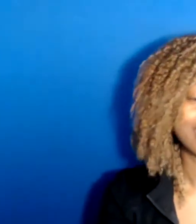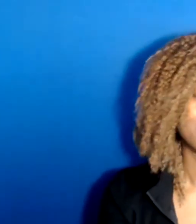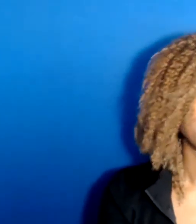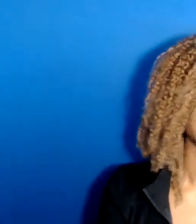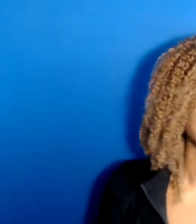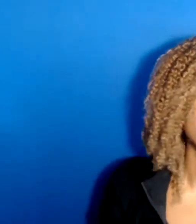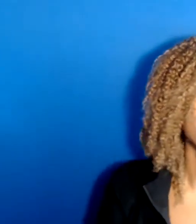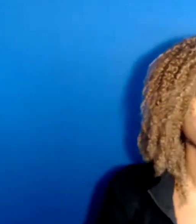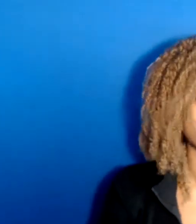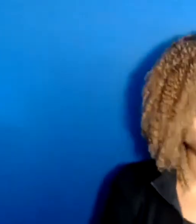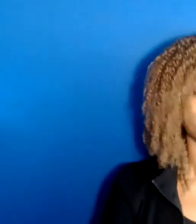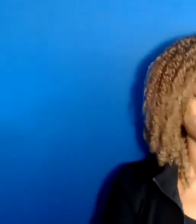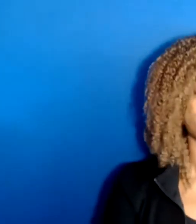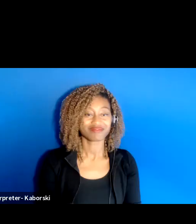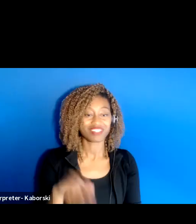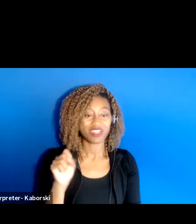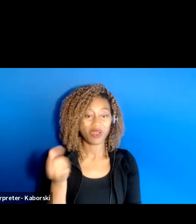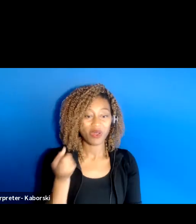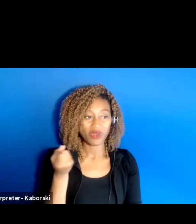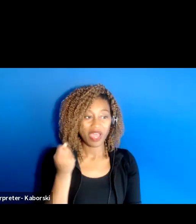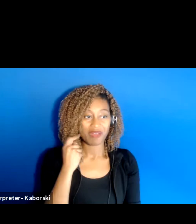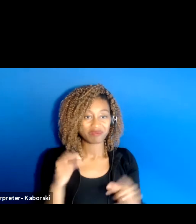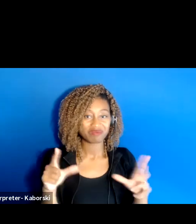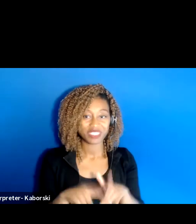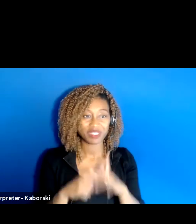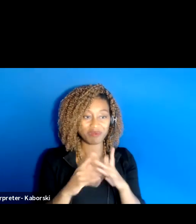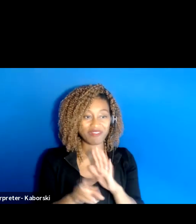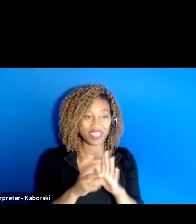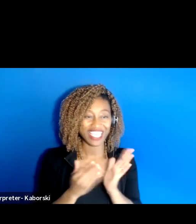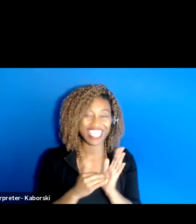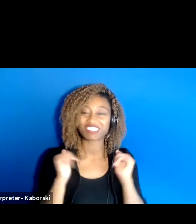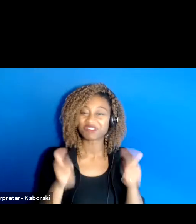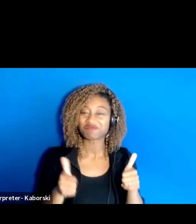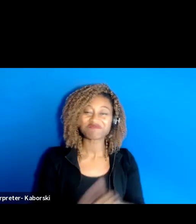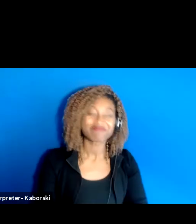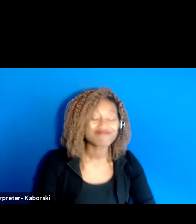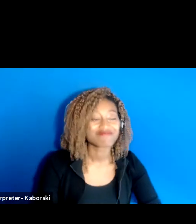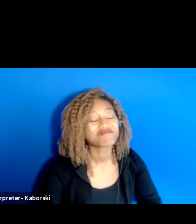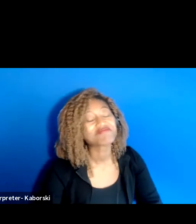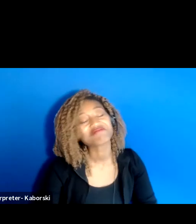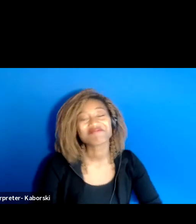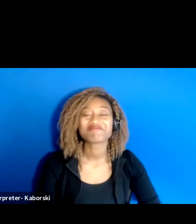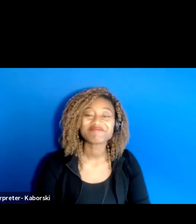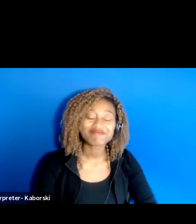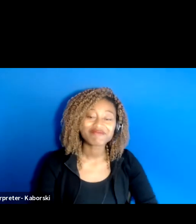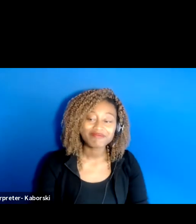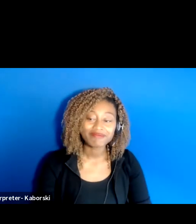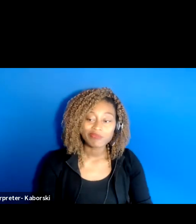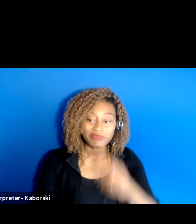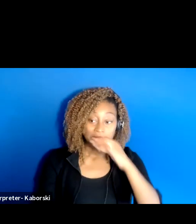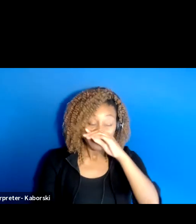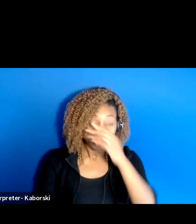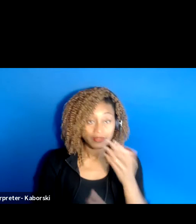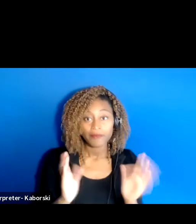Yes. Hold on. Let me start my video again. Okay. So I talked a little bit about